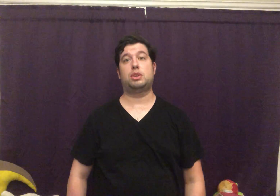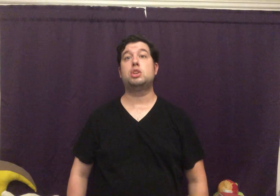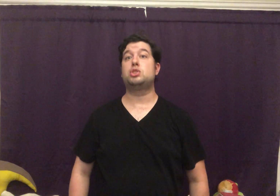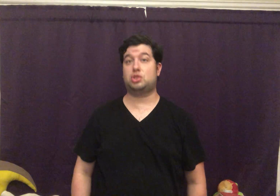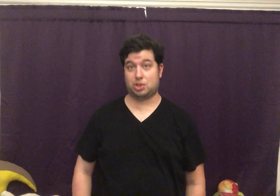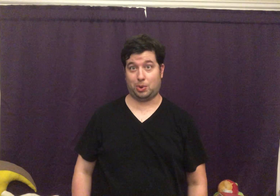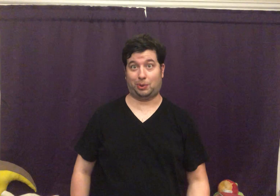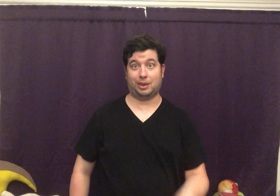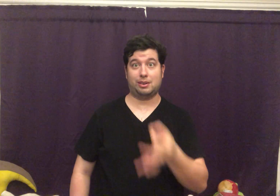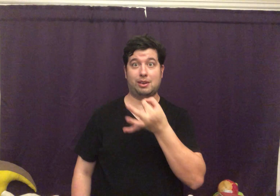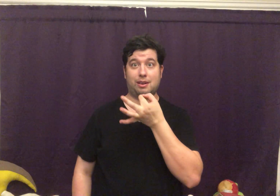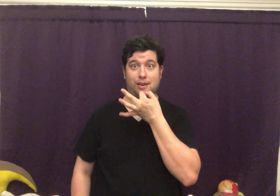Soon.